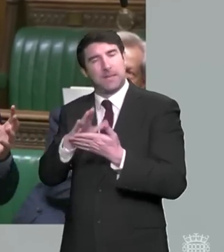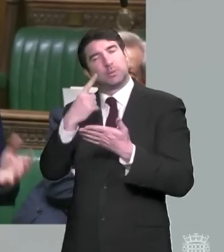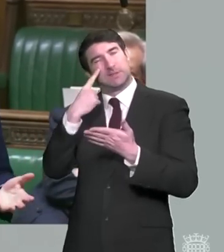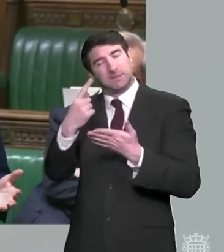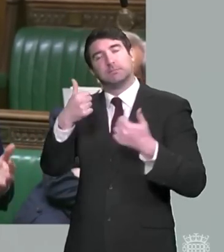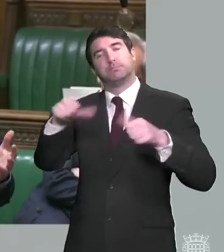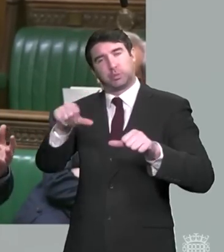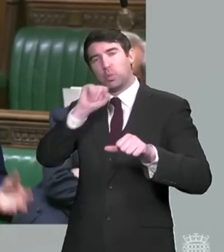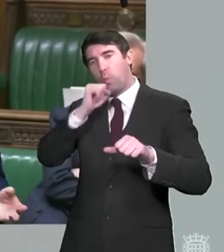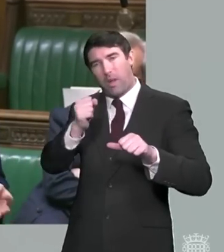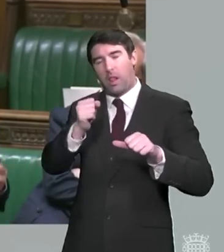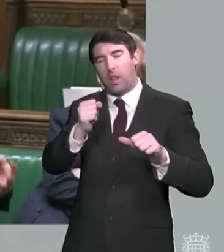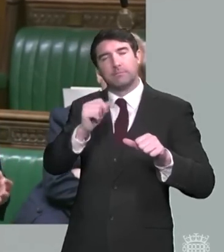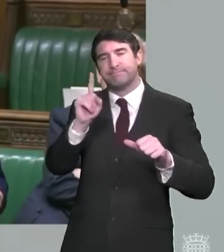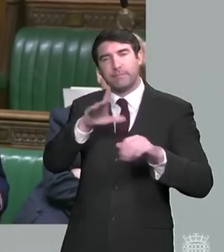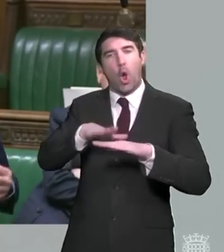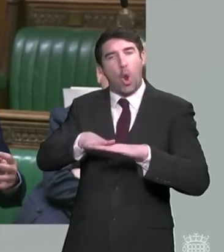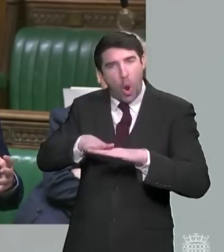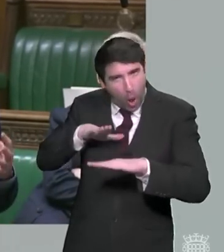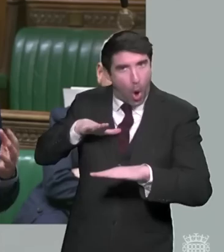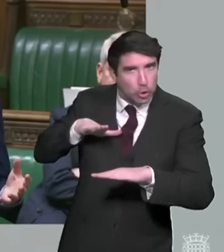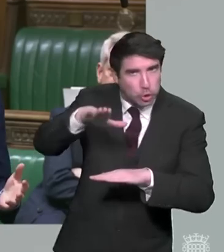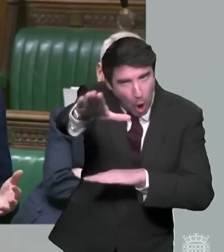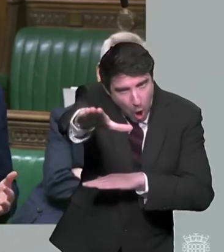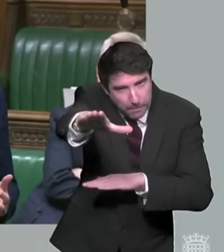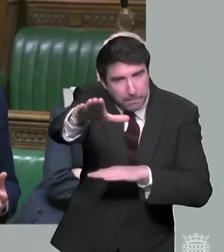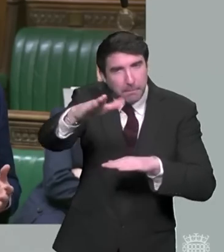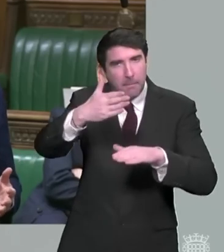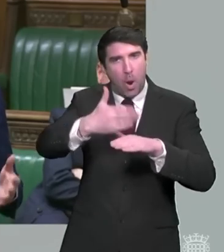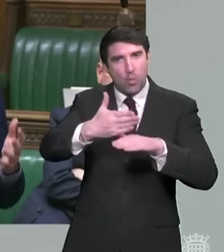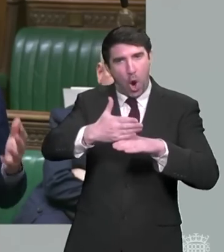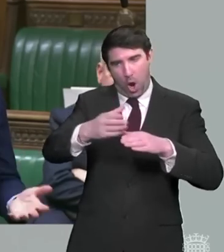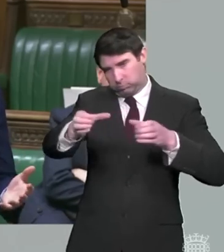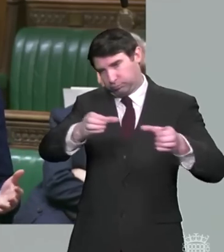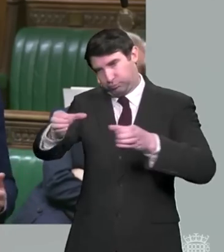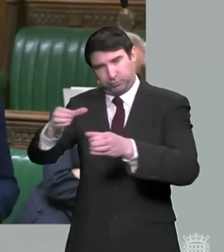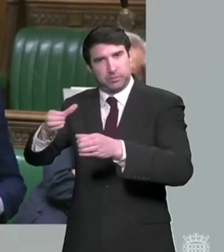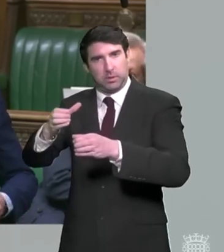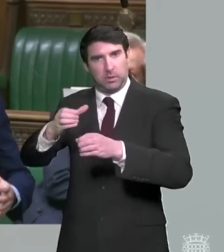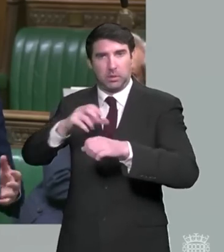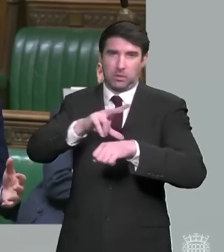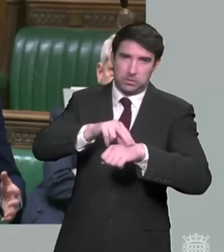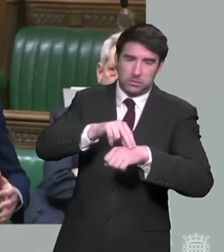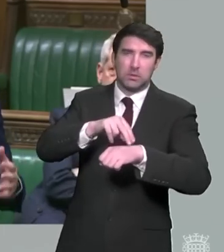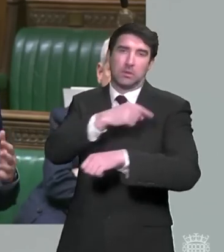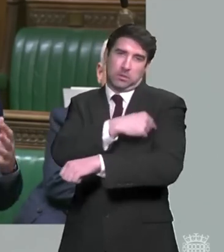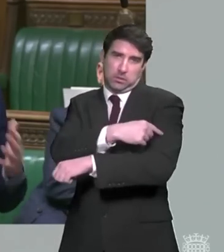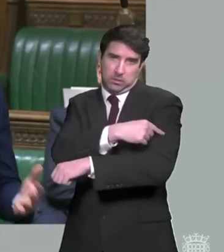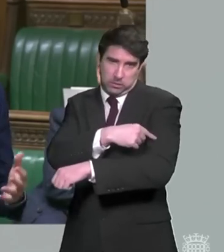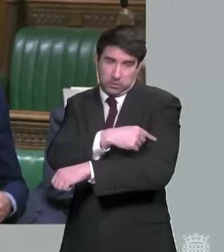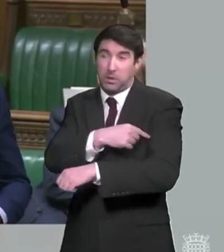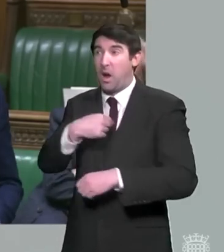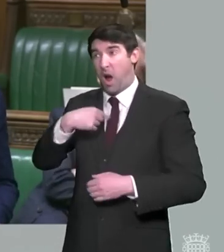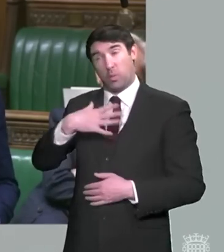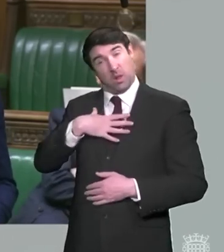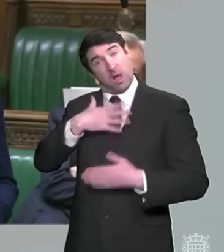have to think long-term on buildings too, and so in that regard, can the Prime Minister look closely at proposals to rebuild Leighton Hospital, which is a campaign that has the support of